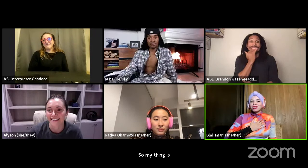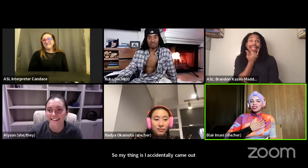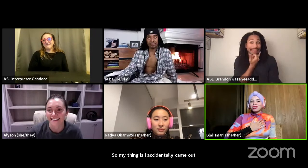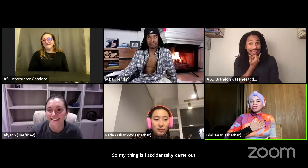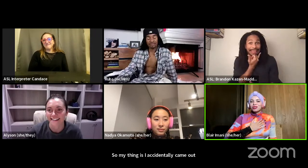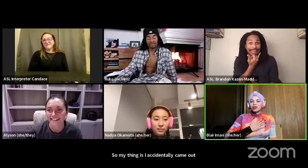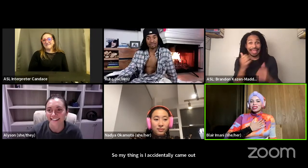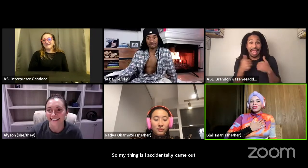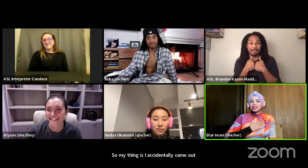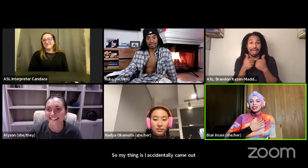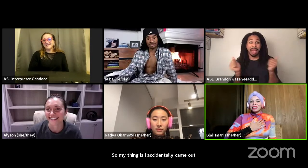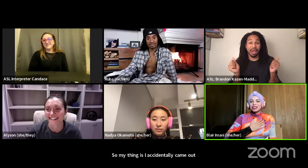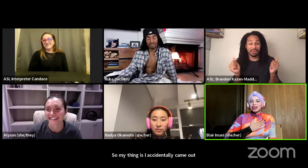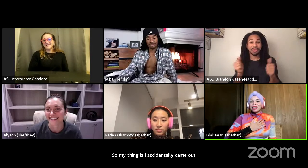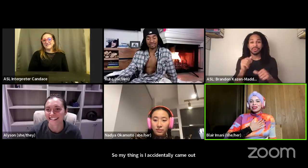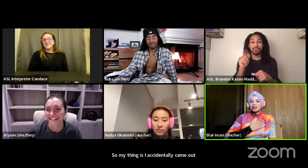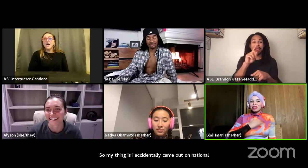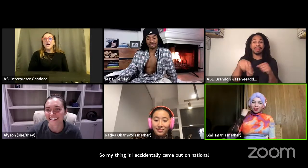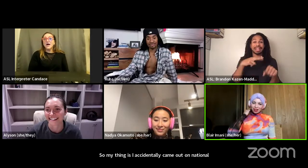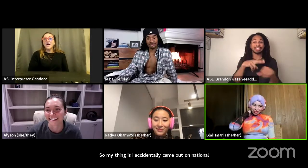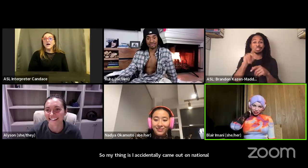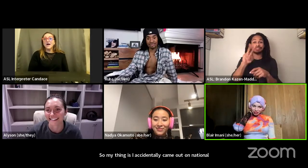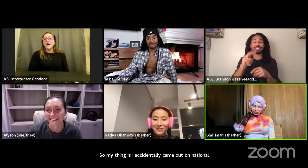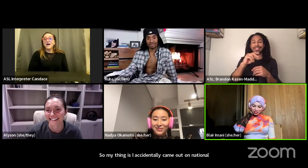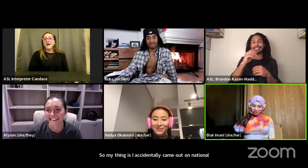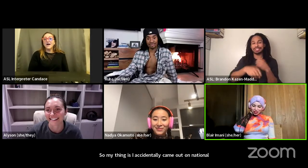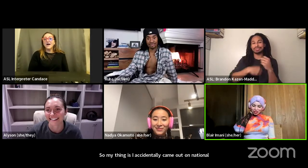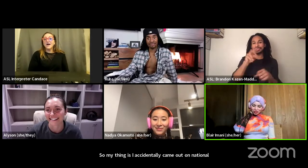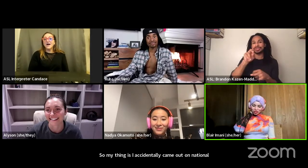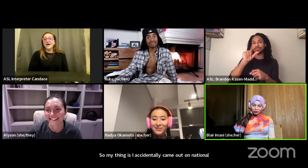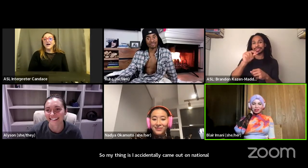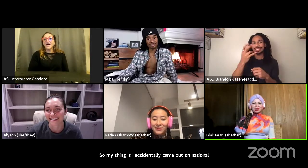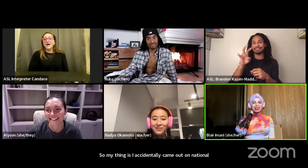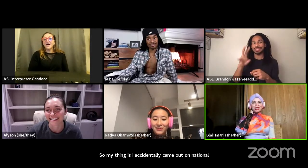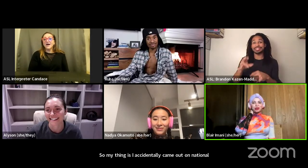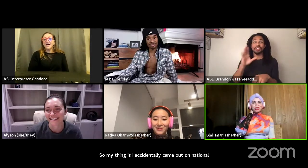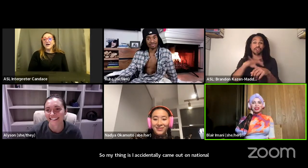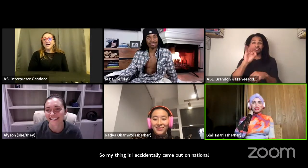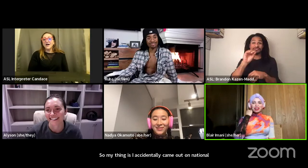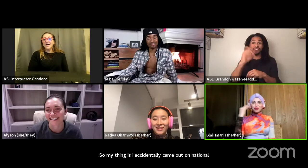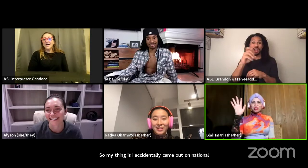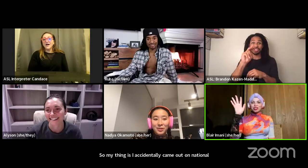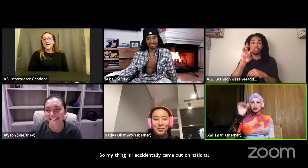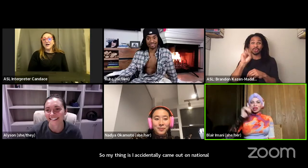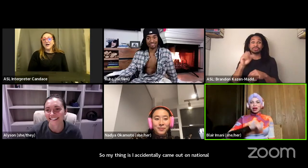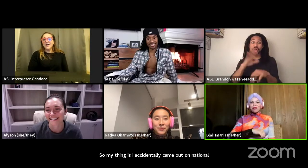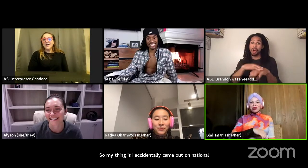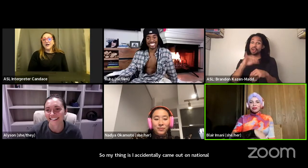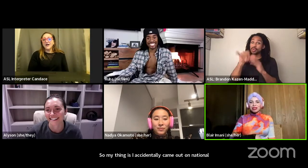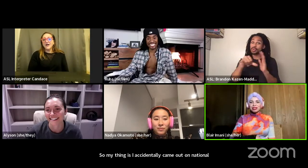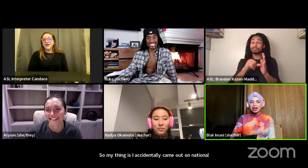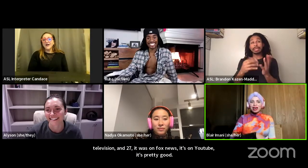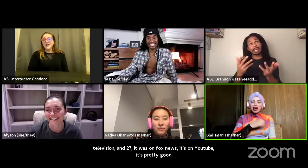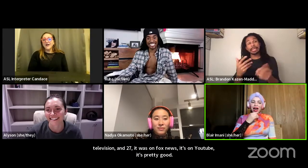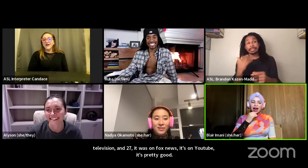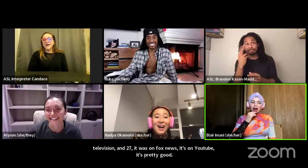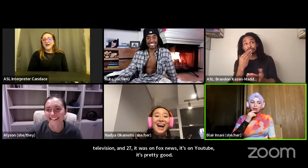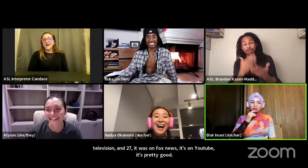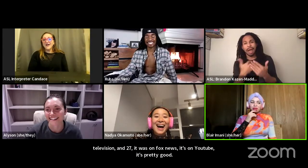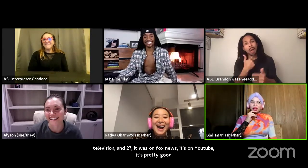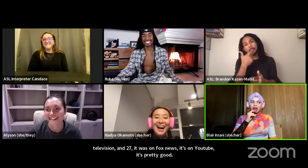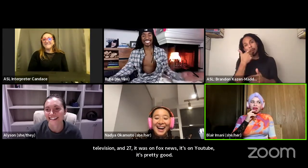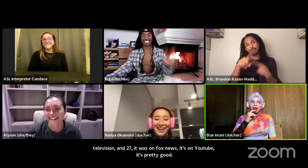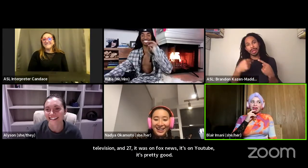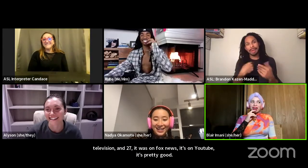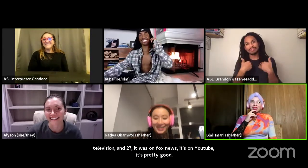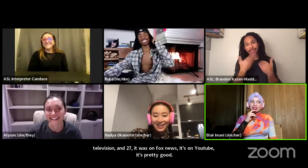national television in 2017. It was on Fox News. It's on YouTube. It's pretty good. I watch it when I'm having a bad day.